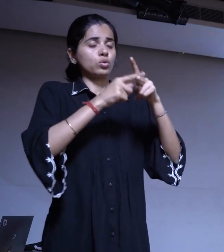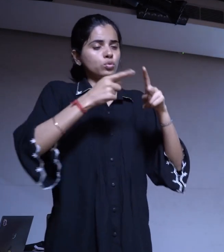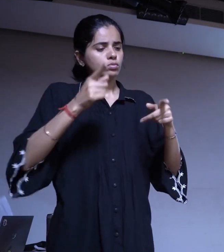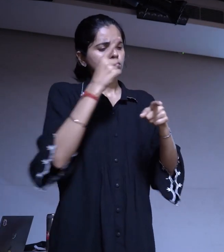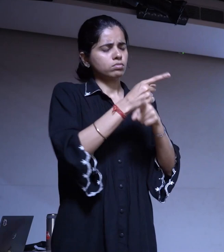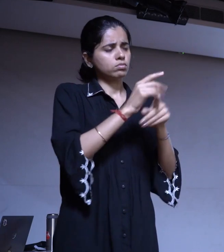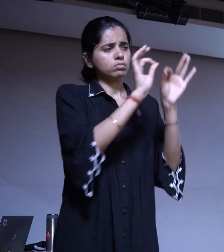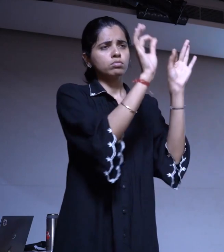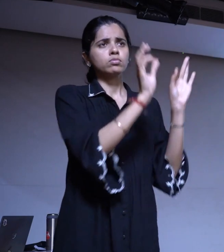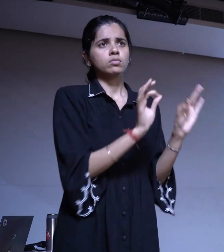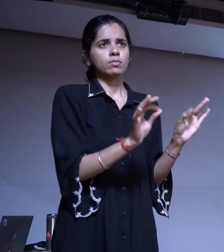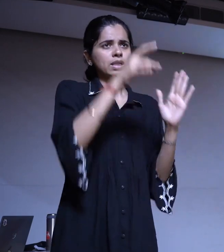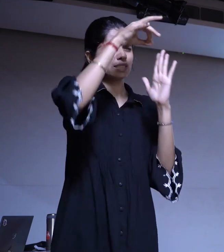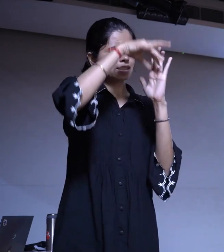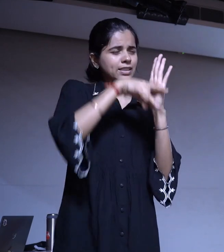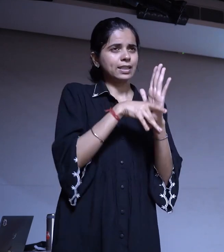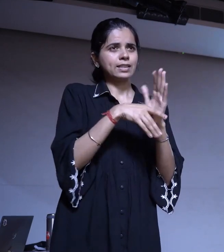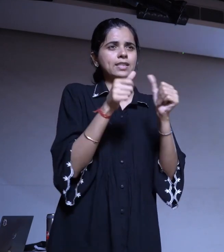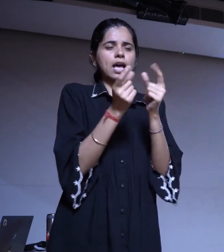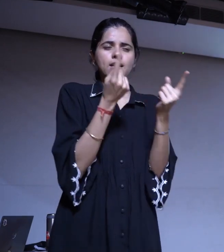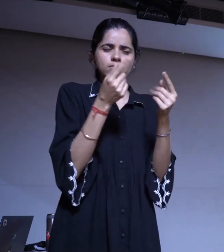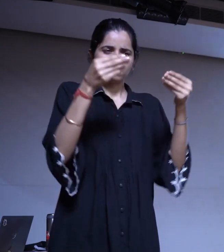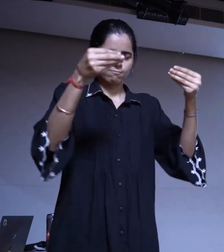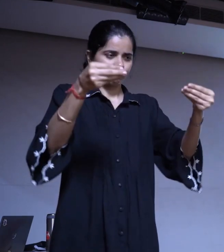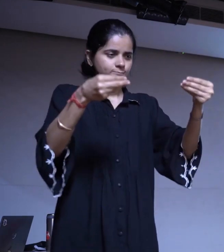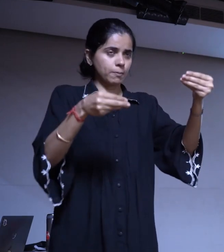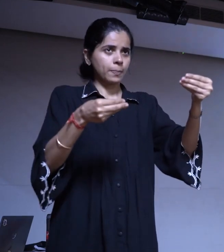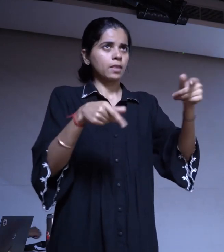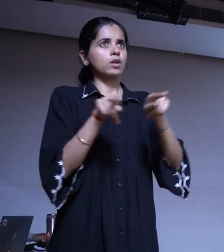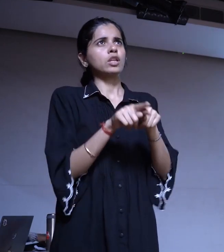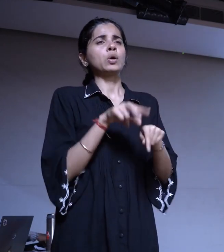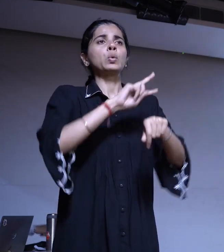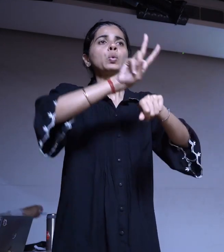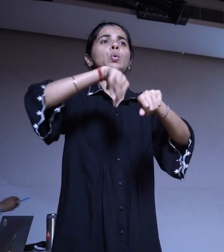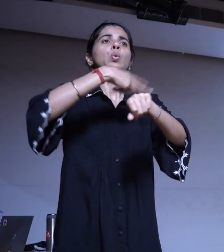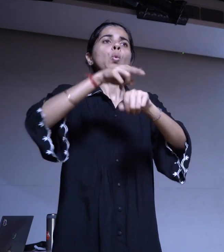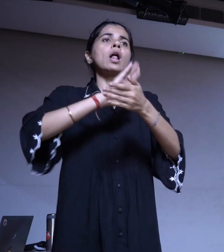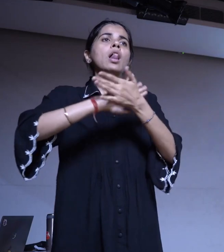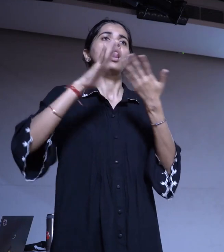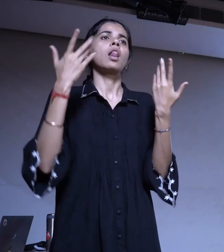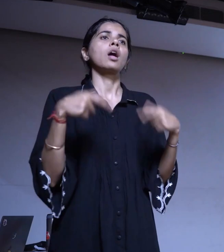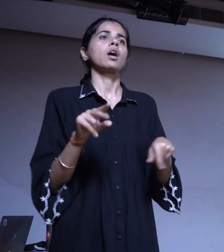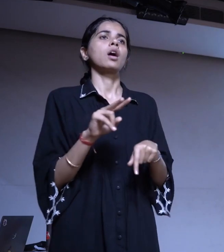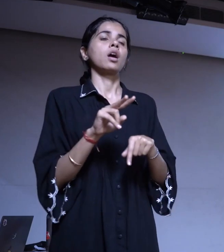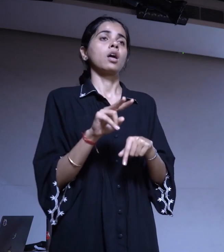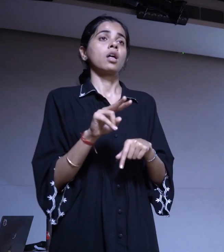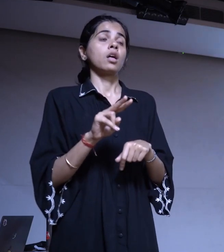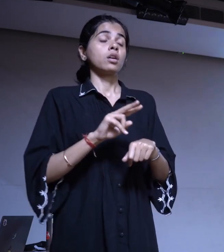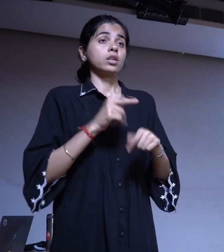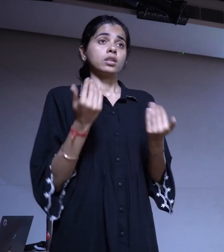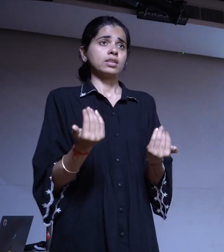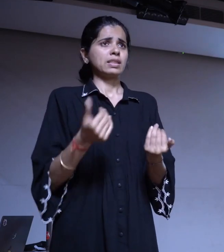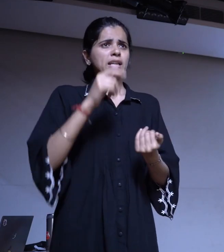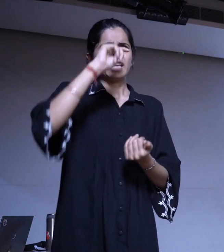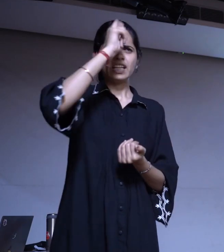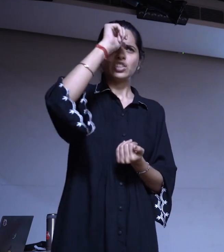teachers and it has a detailed assessment battery which takes close to about 2 hours to complete that's available right now